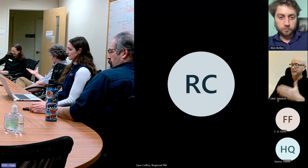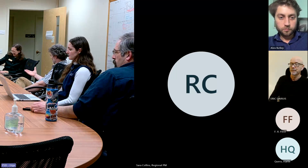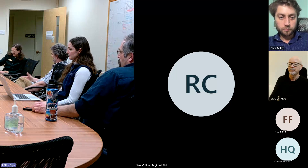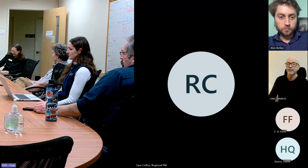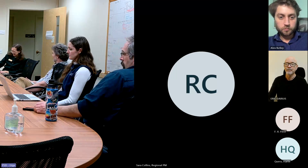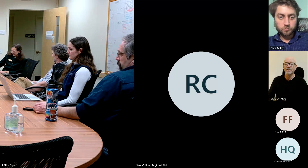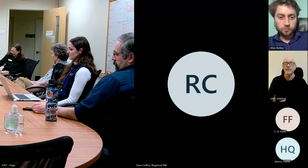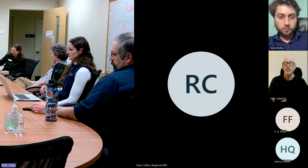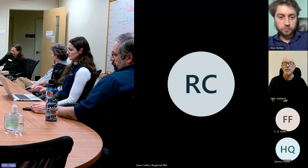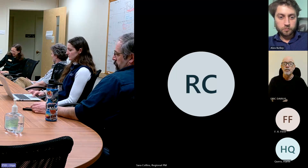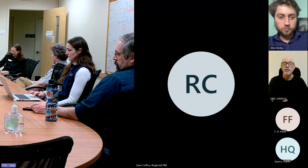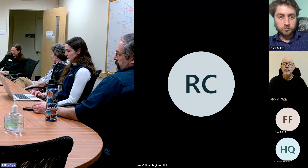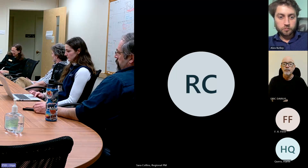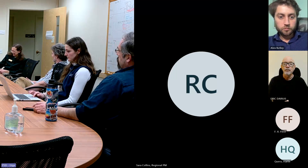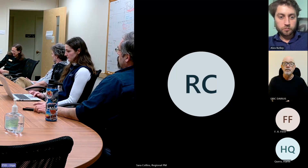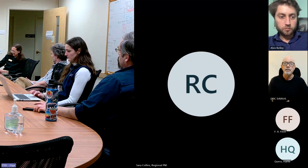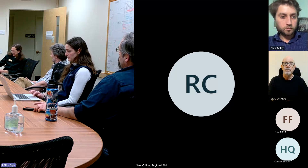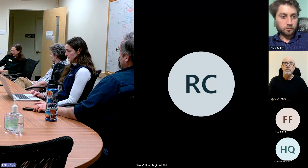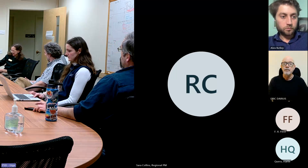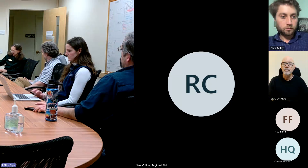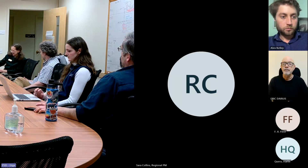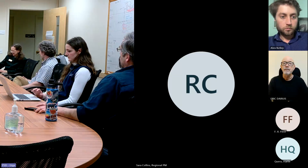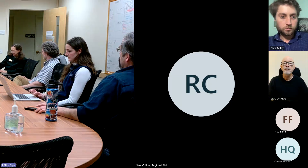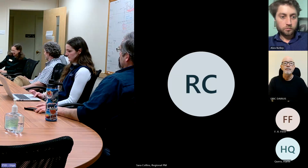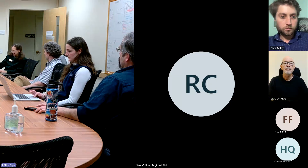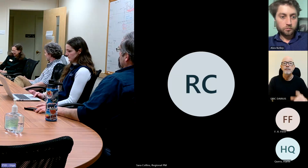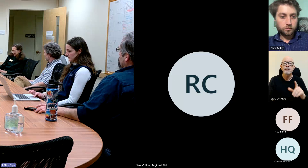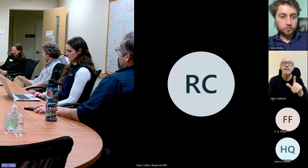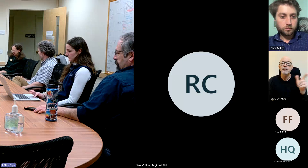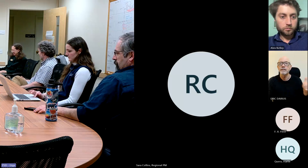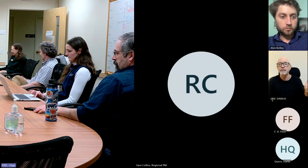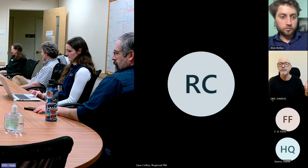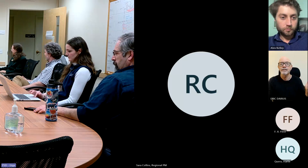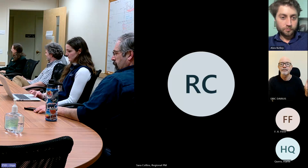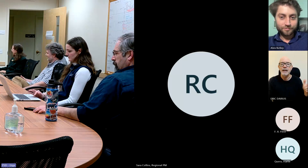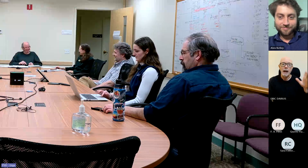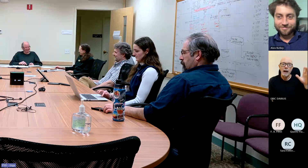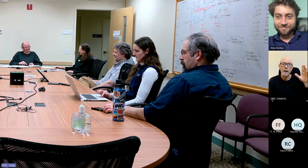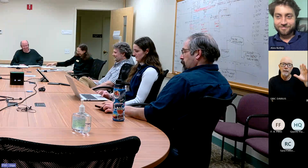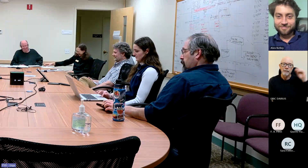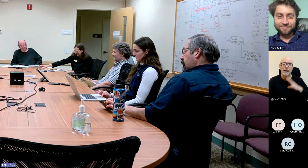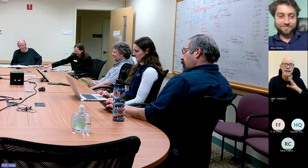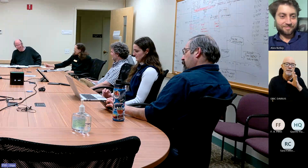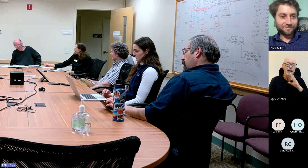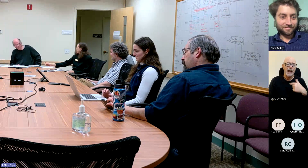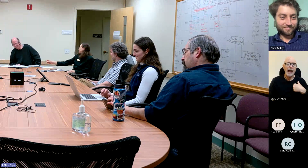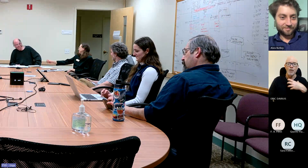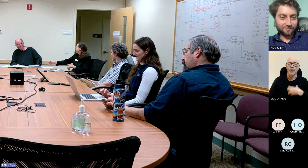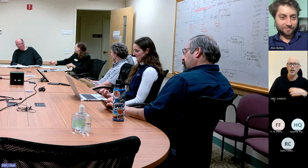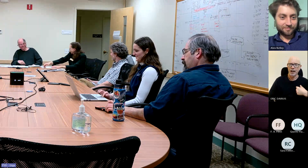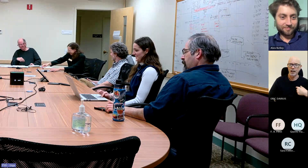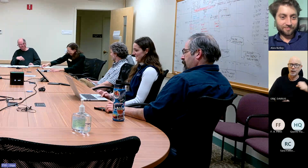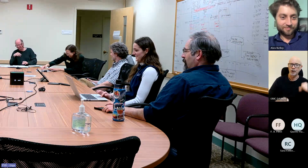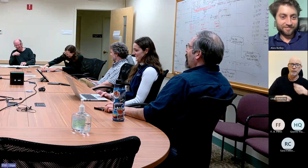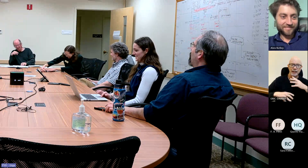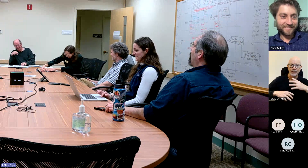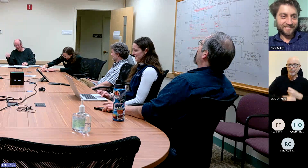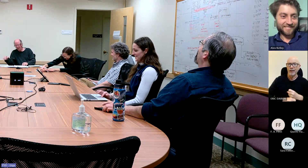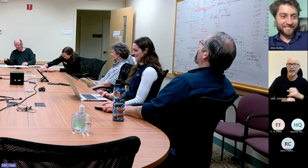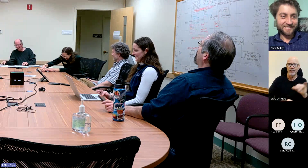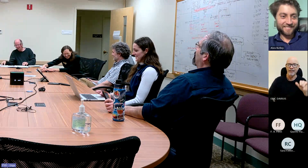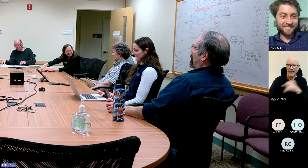Mr. Wicker, Boy, I wish I close this out. I wish I could be that concise. We all do.